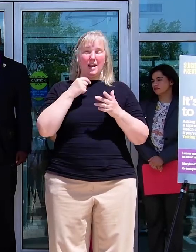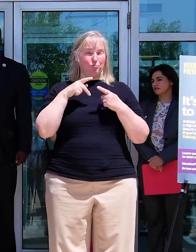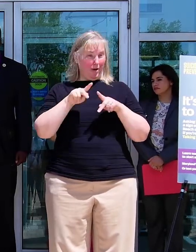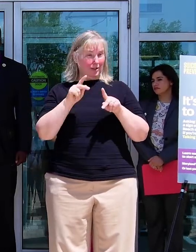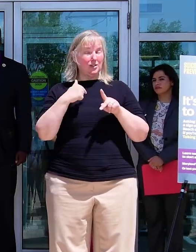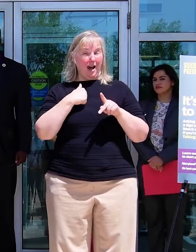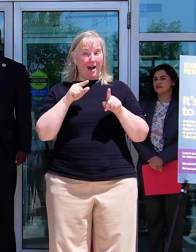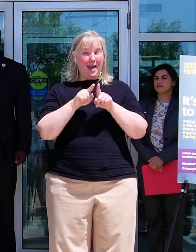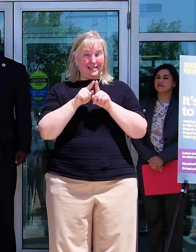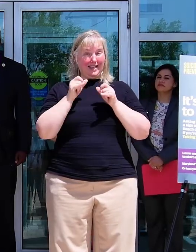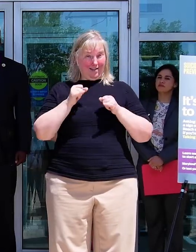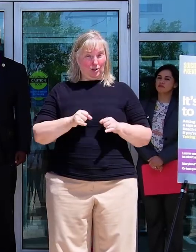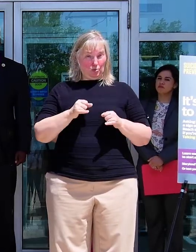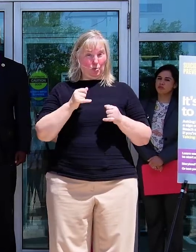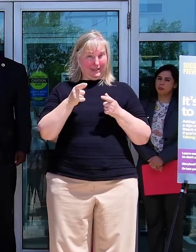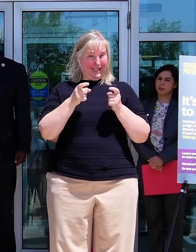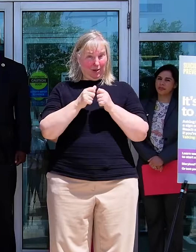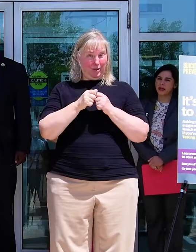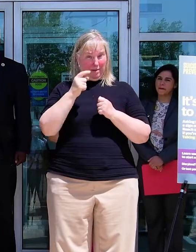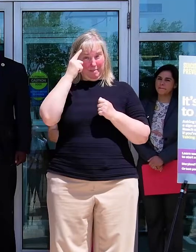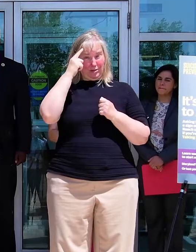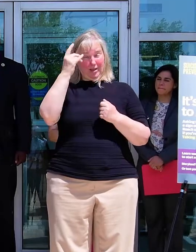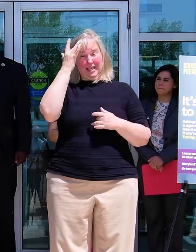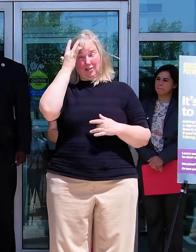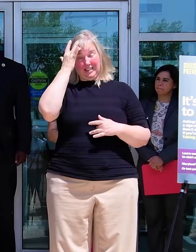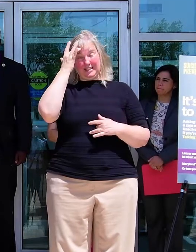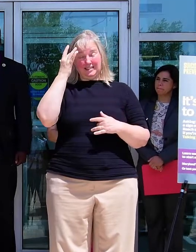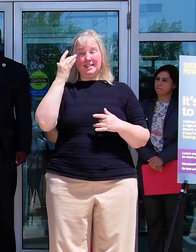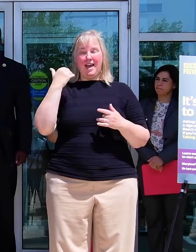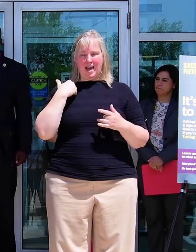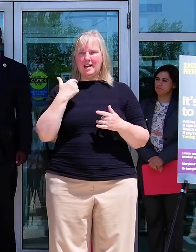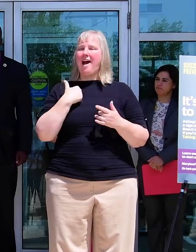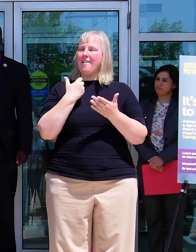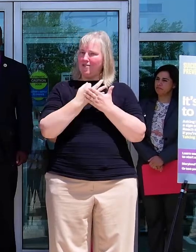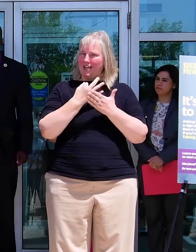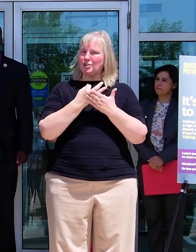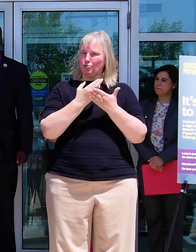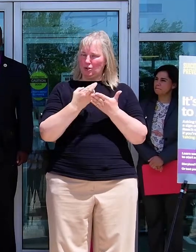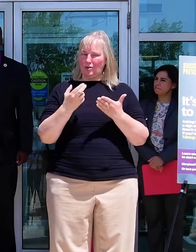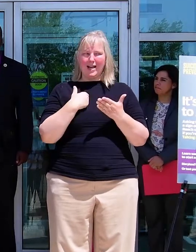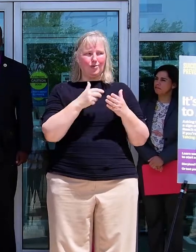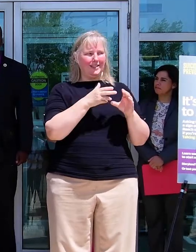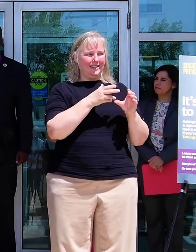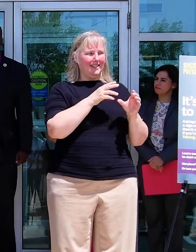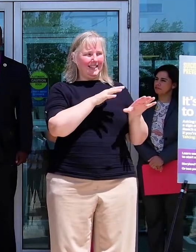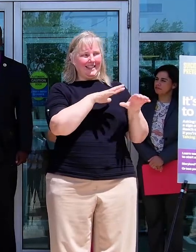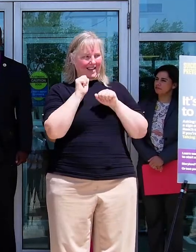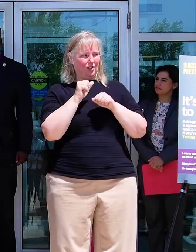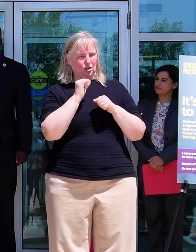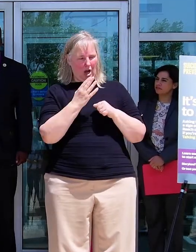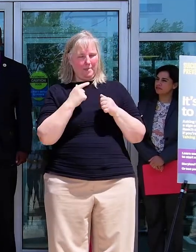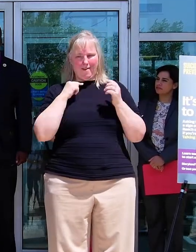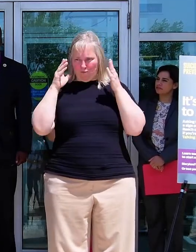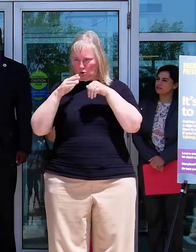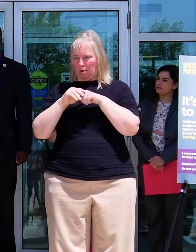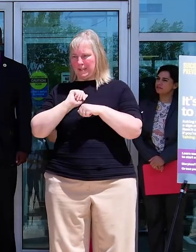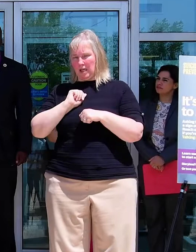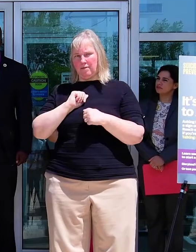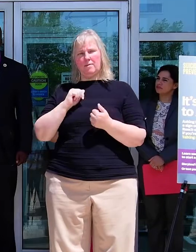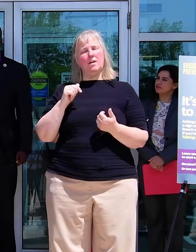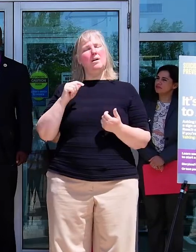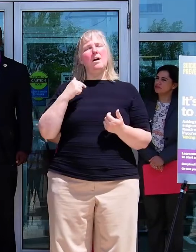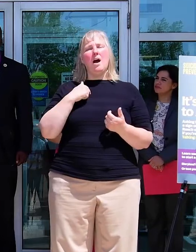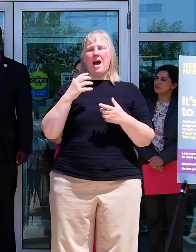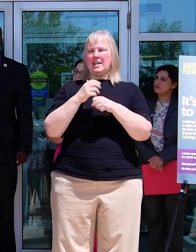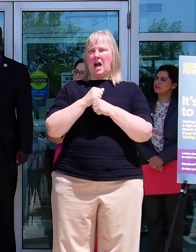mental illness, have had, right? I had financial resources. I could leave a job, focus on myself. I got a spot in